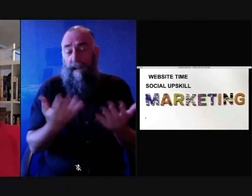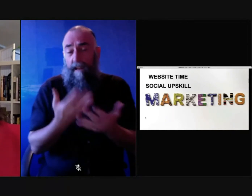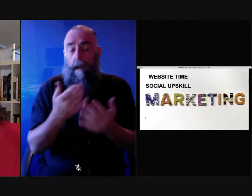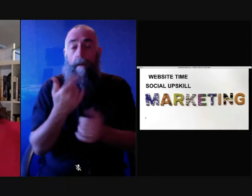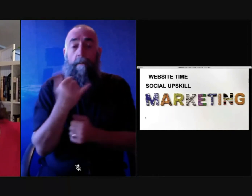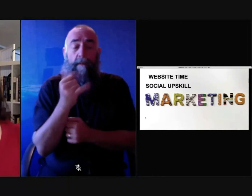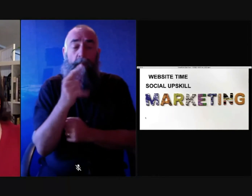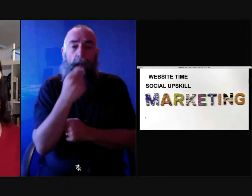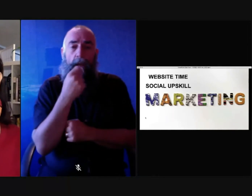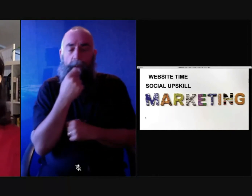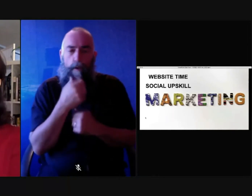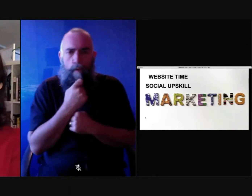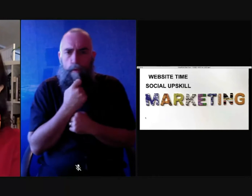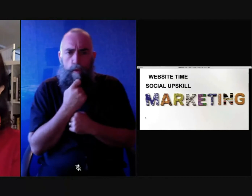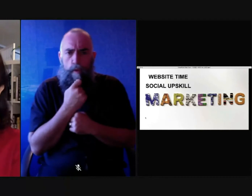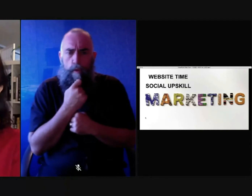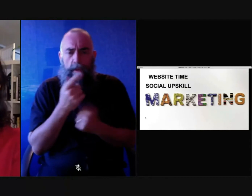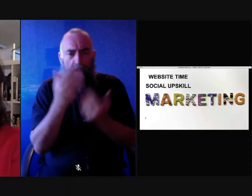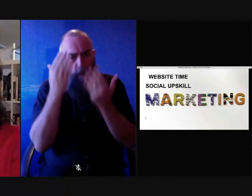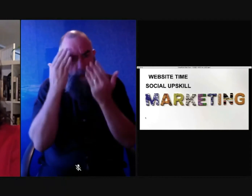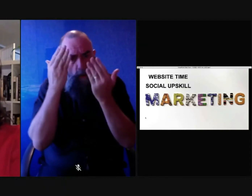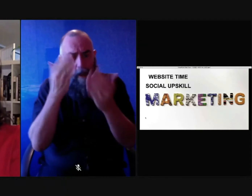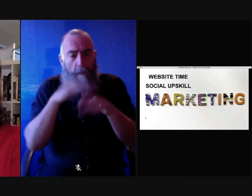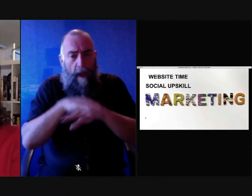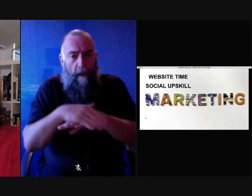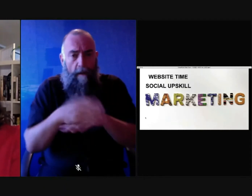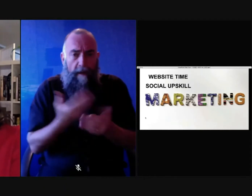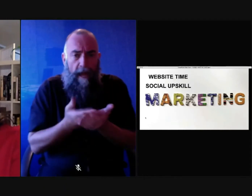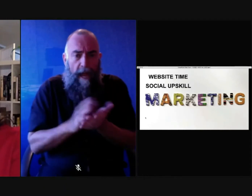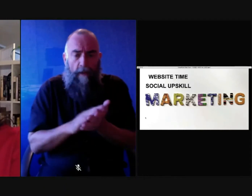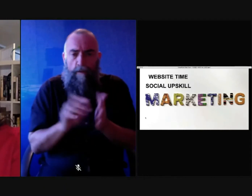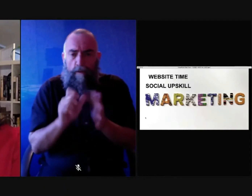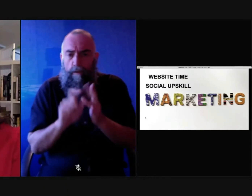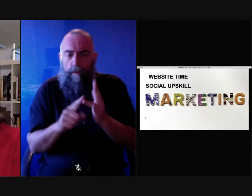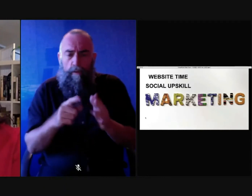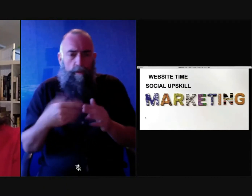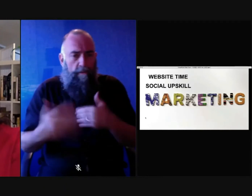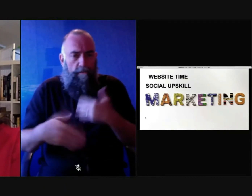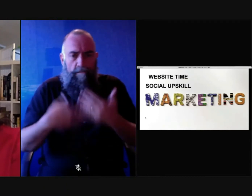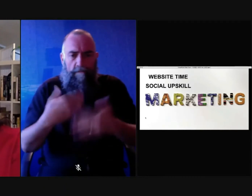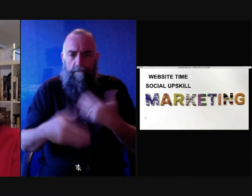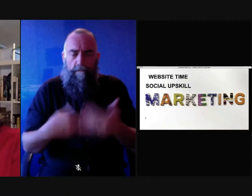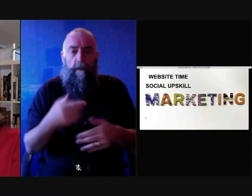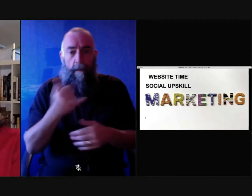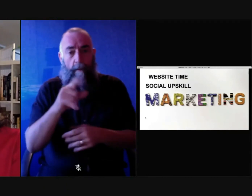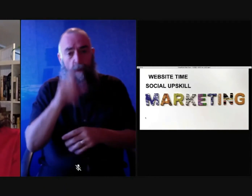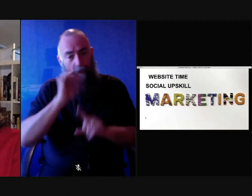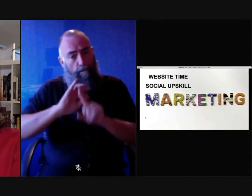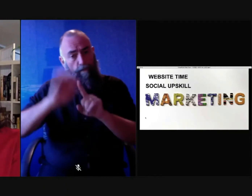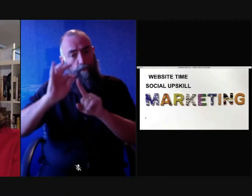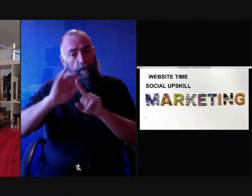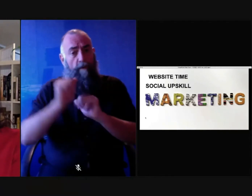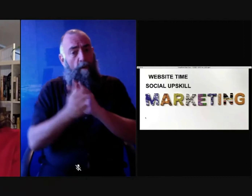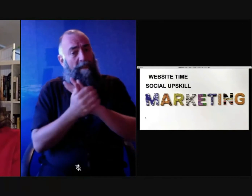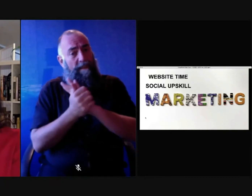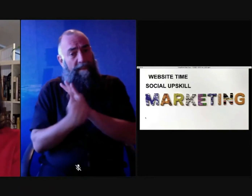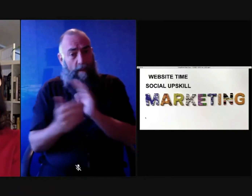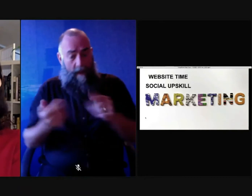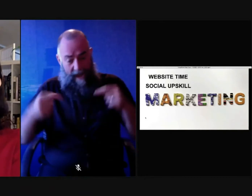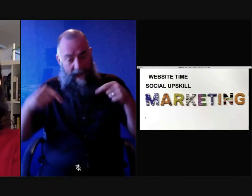time to upskill as well. So there are so many different resources available out there about